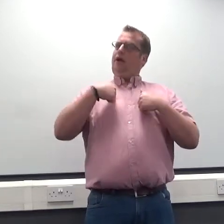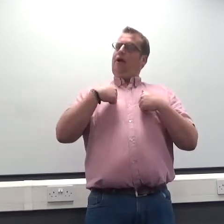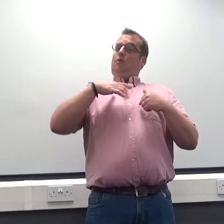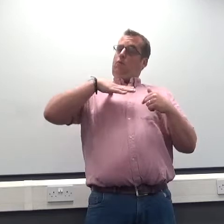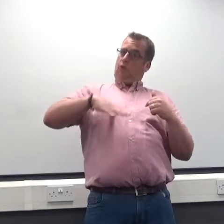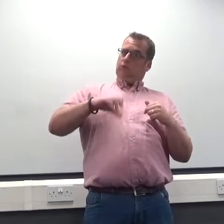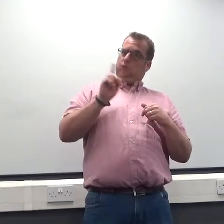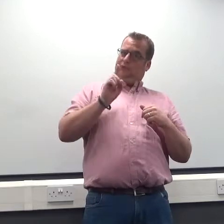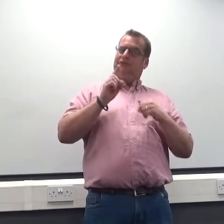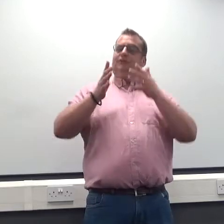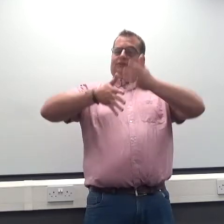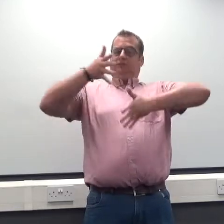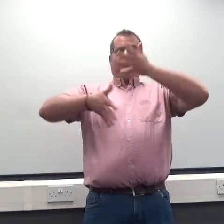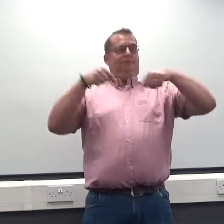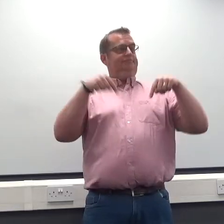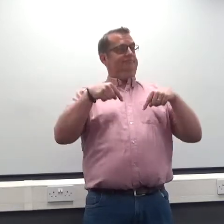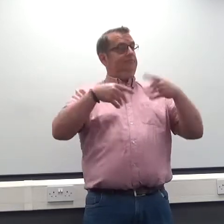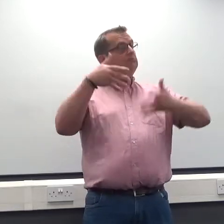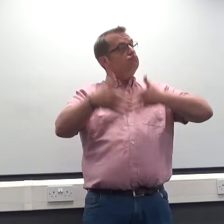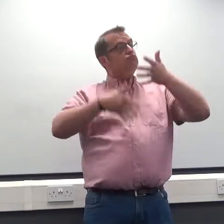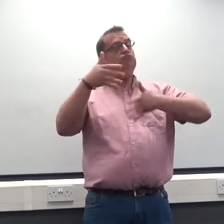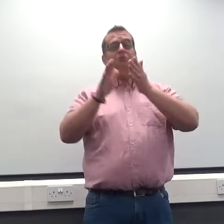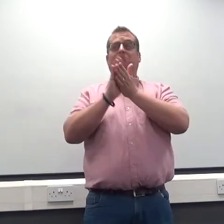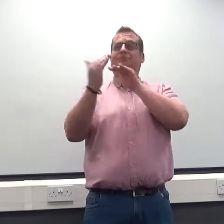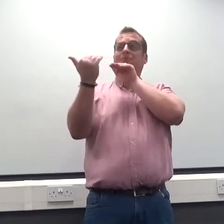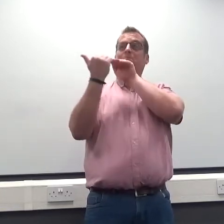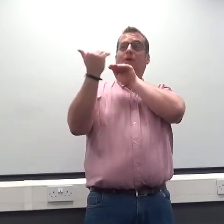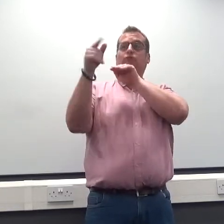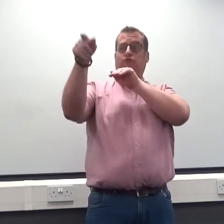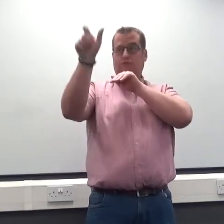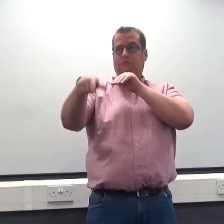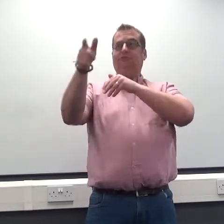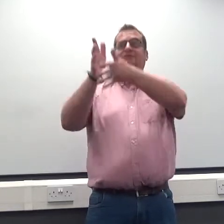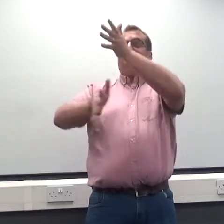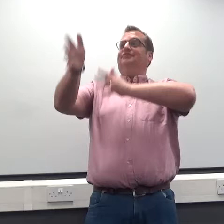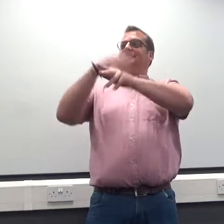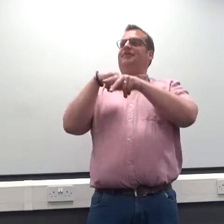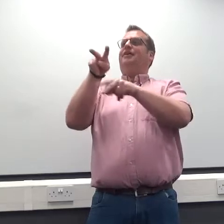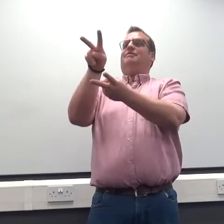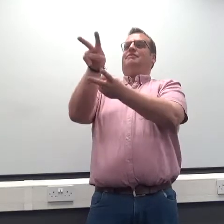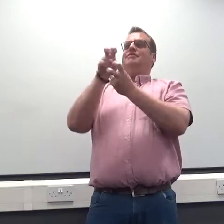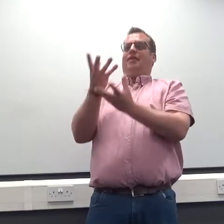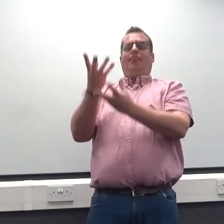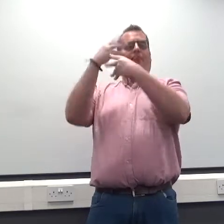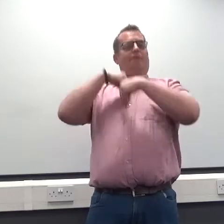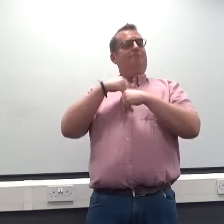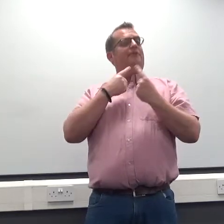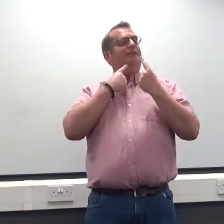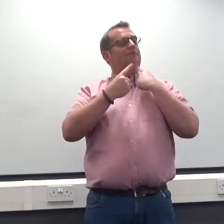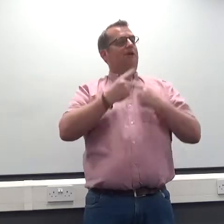down anymore. I realised that was rubbish. I could access things through British Sign Language, which meant that they were able to match